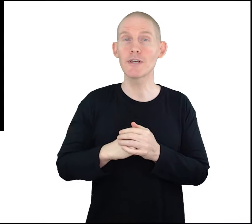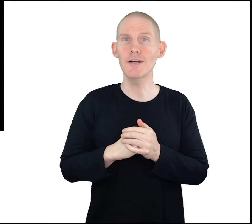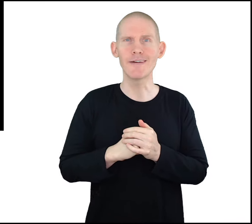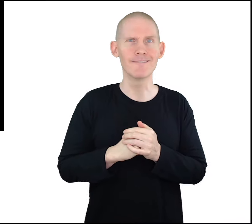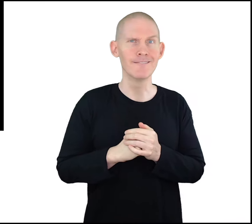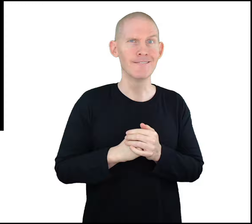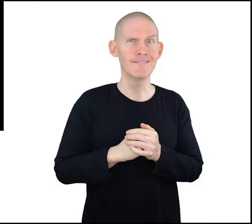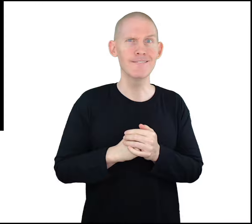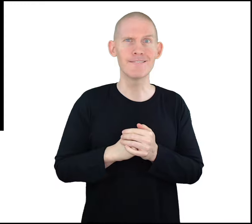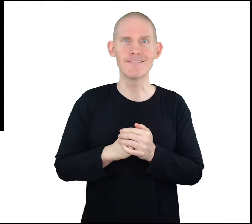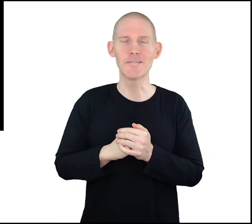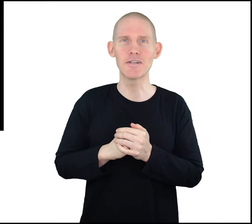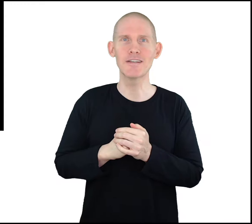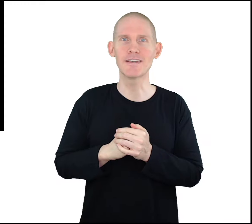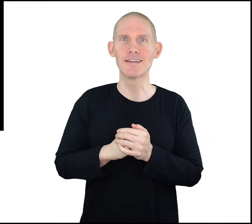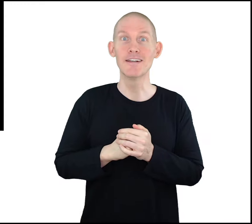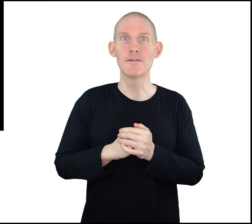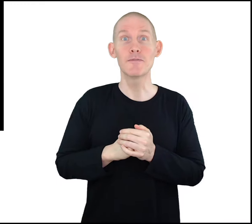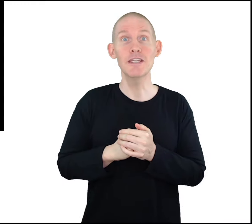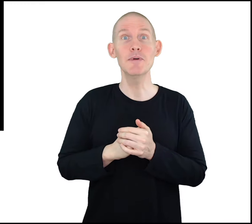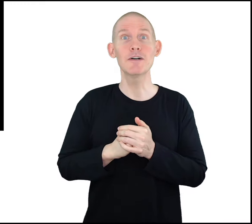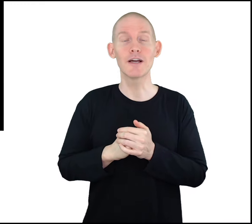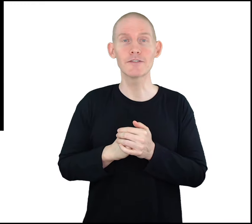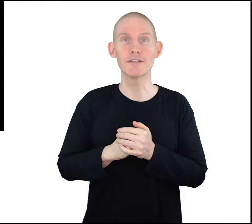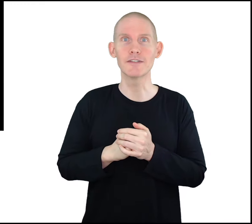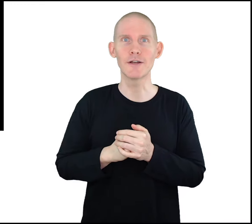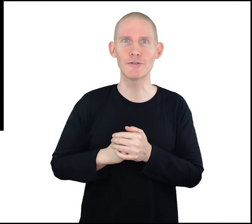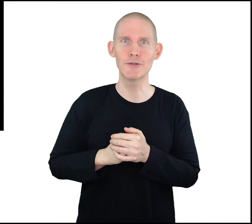sign? What do you think? Female cousin. Let's do it.